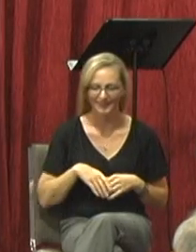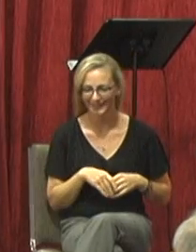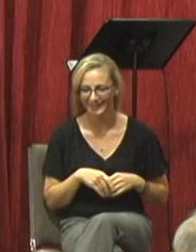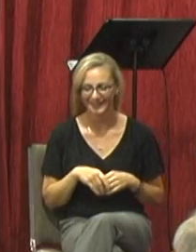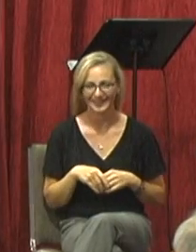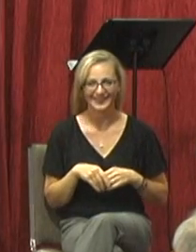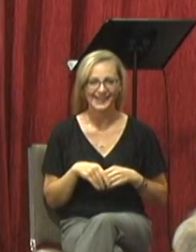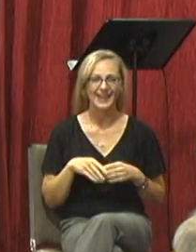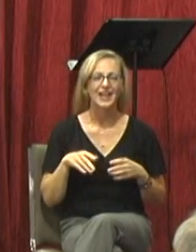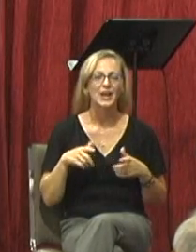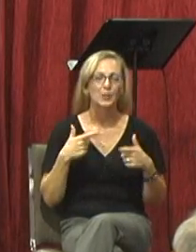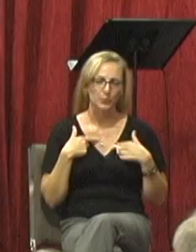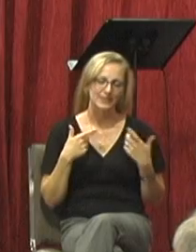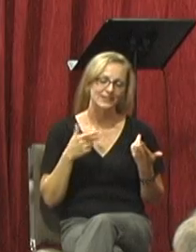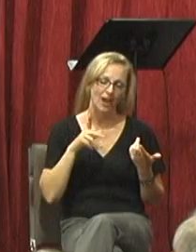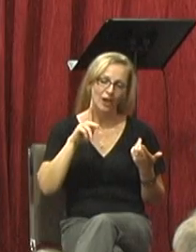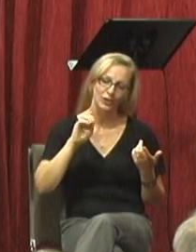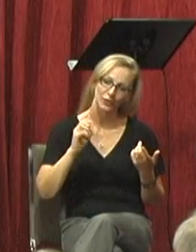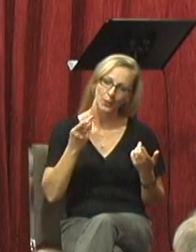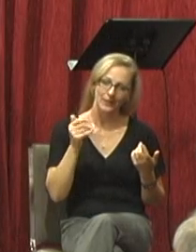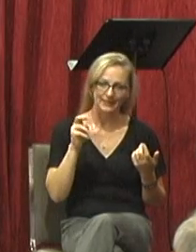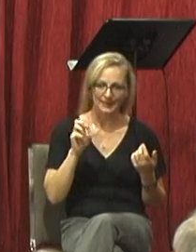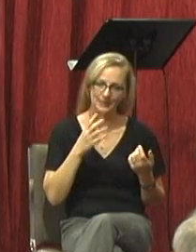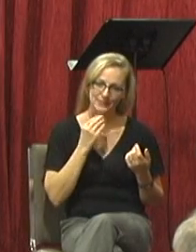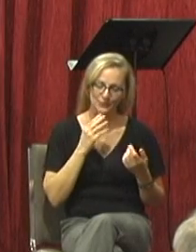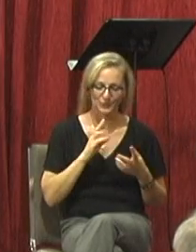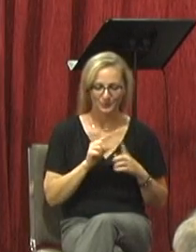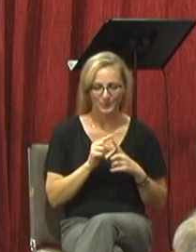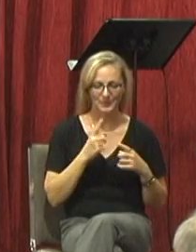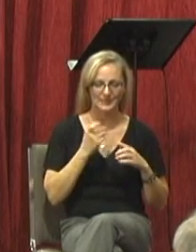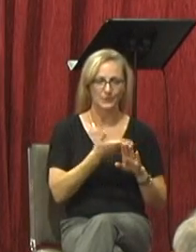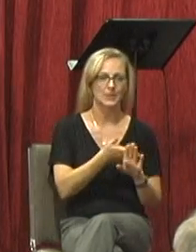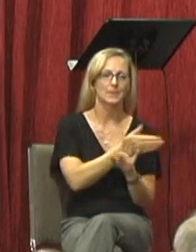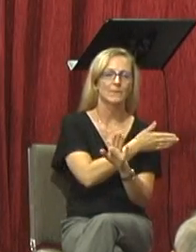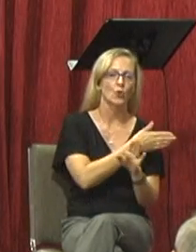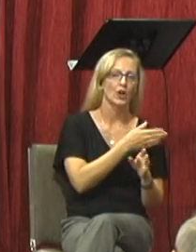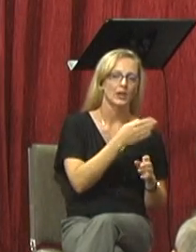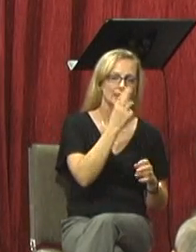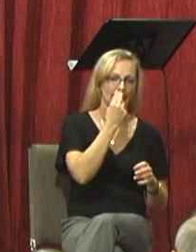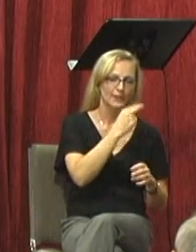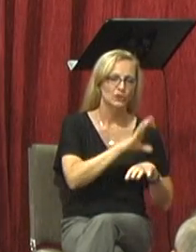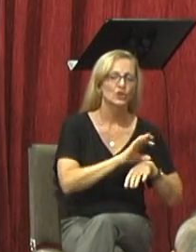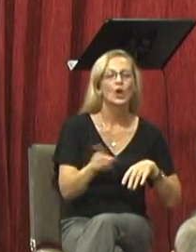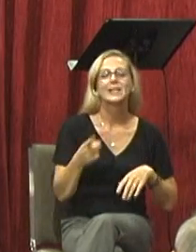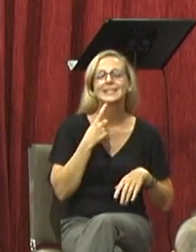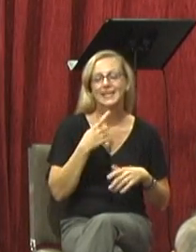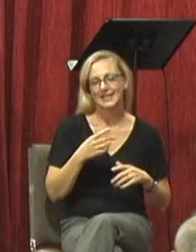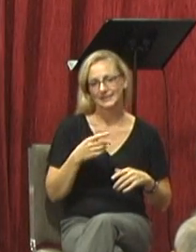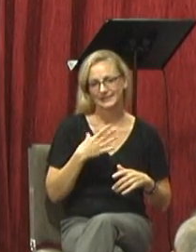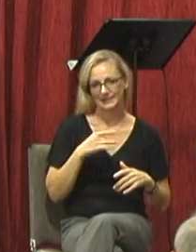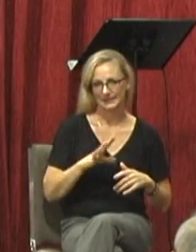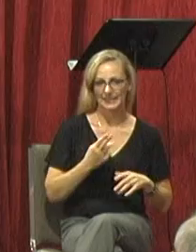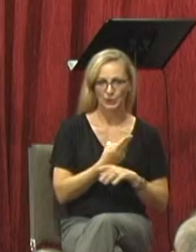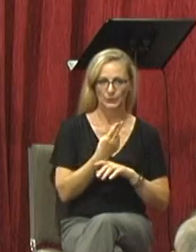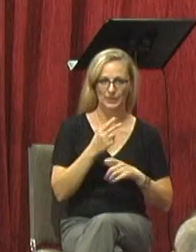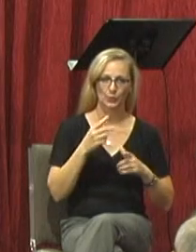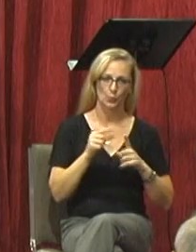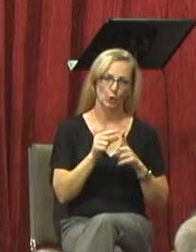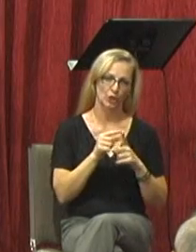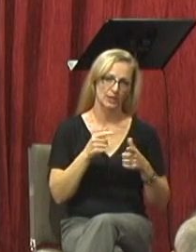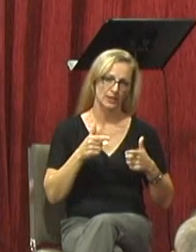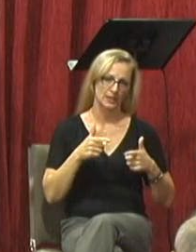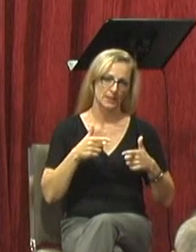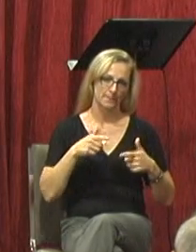Kohanim really are a very Jewish word, because that was way before the Catholic Church, thousands of years, there was the Aaronic priesthood or